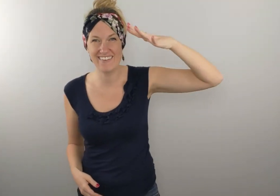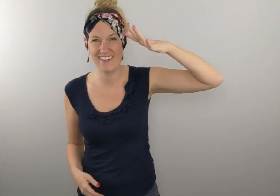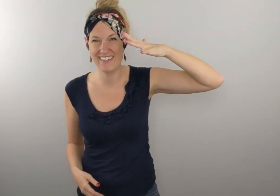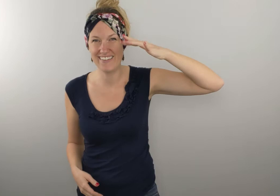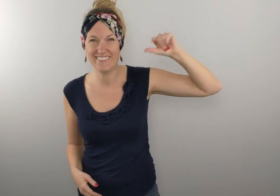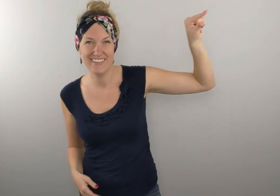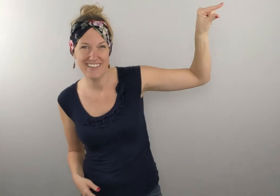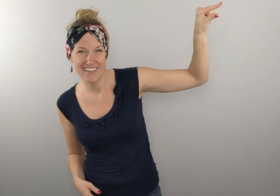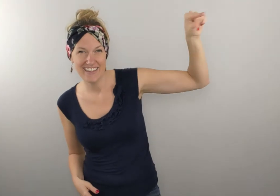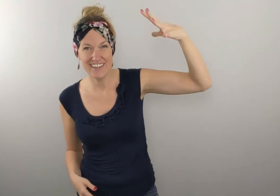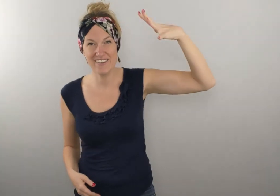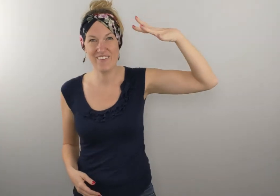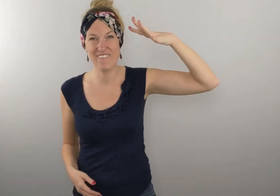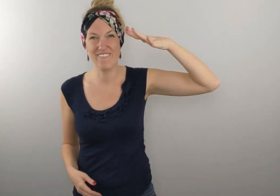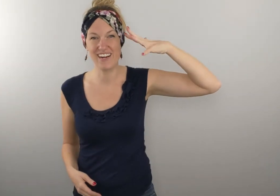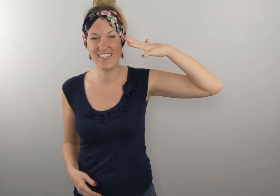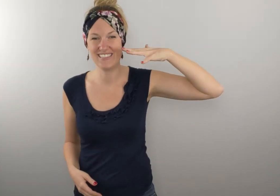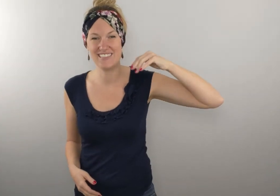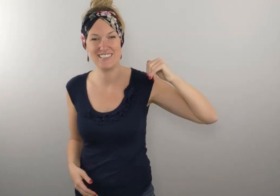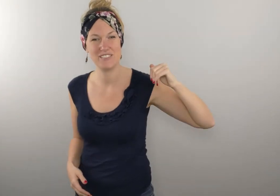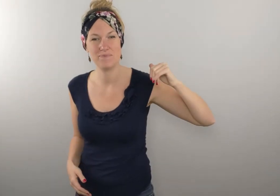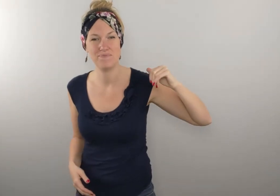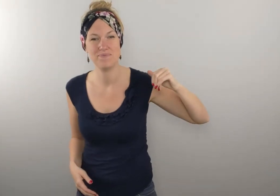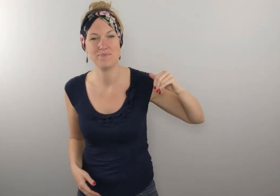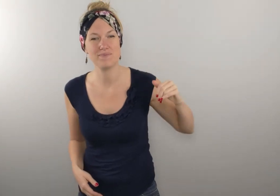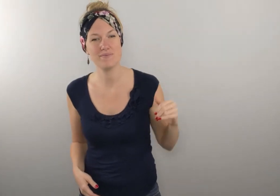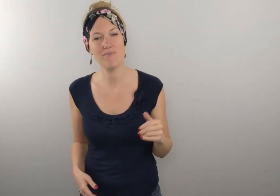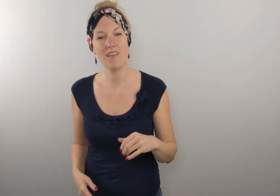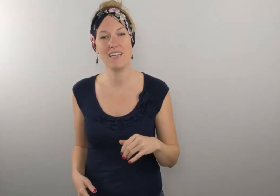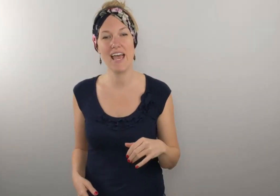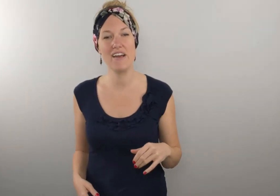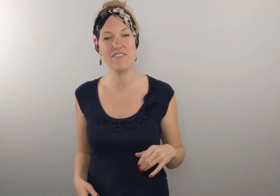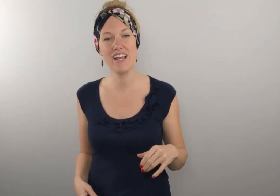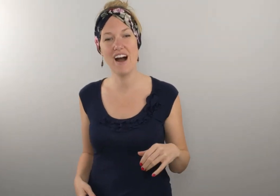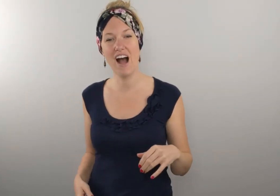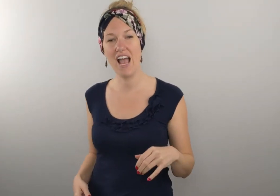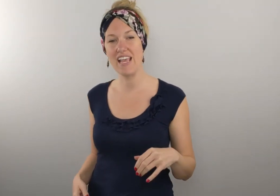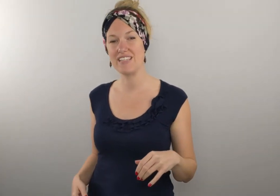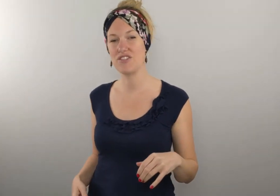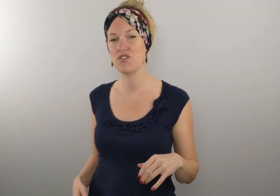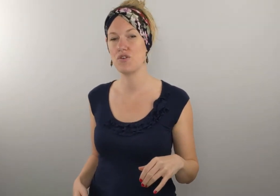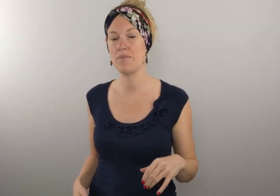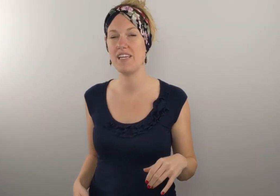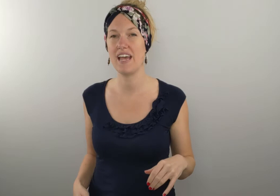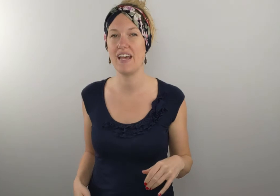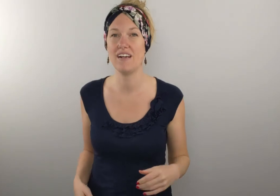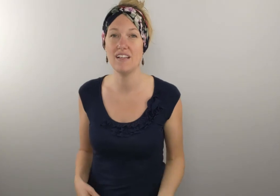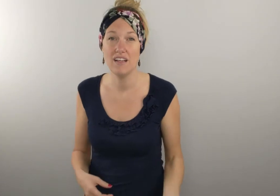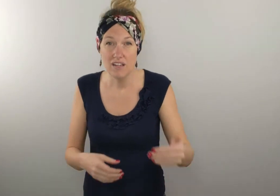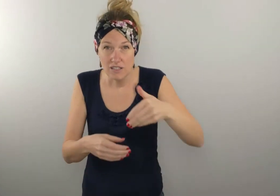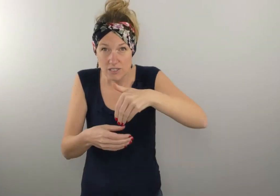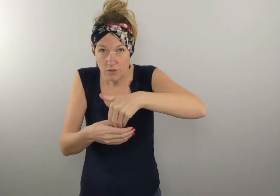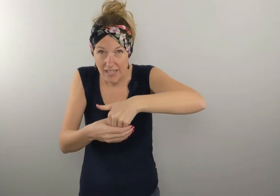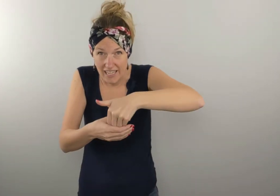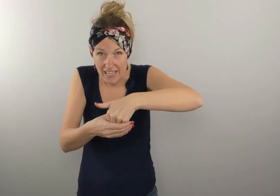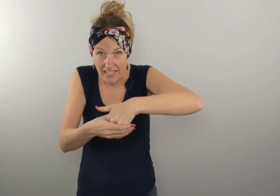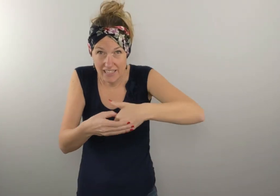on you. Okay, grace. In every high and stormy gale, so in, you